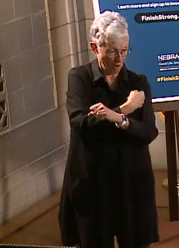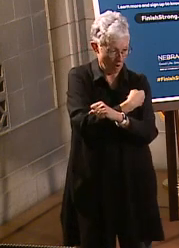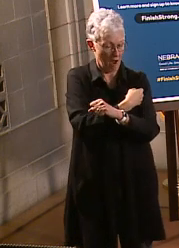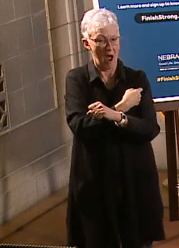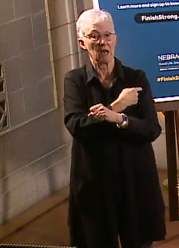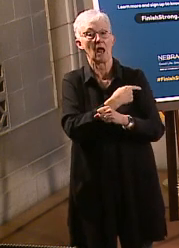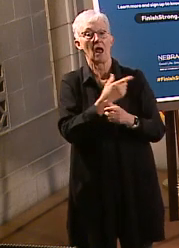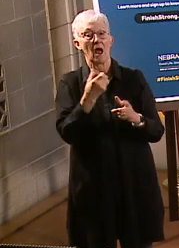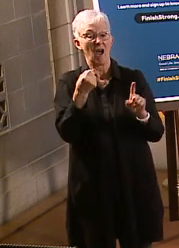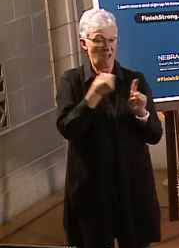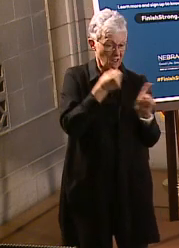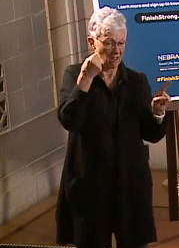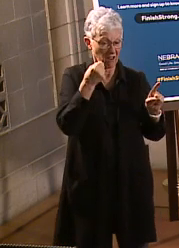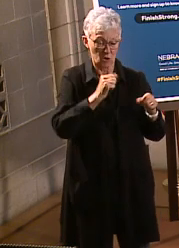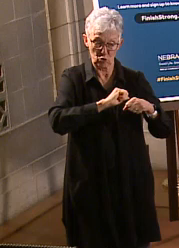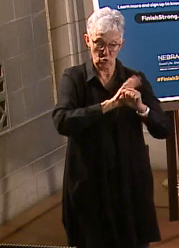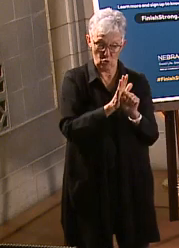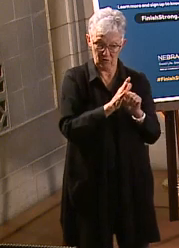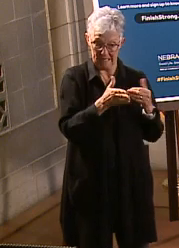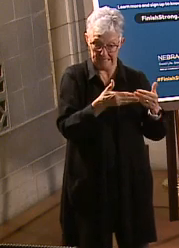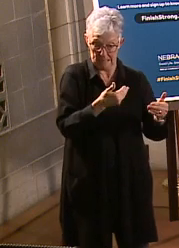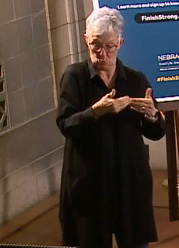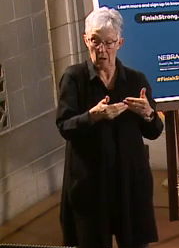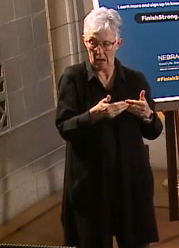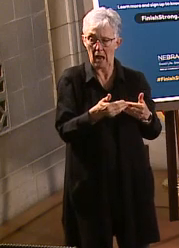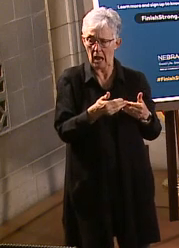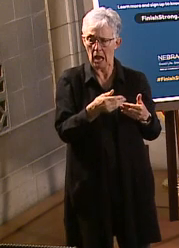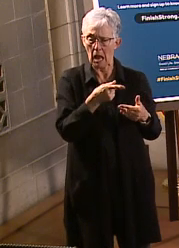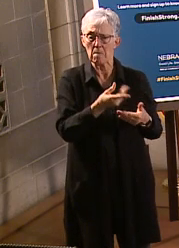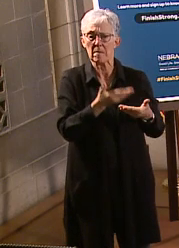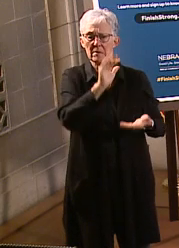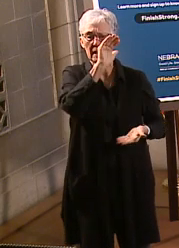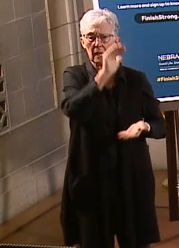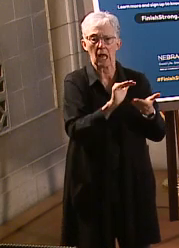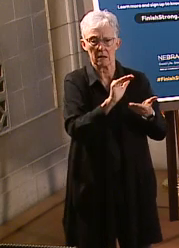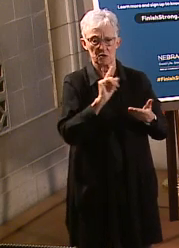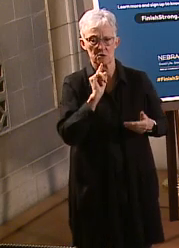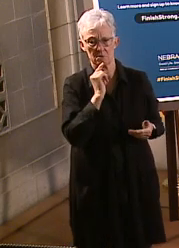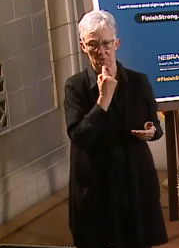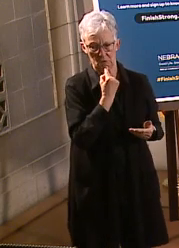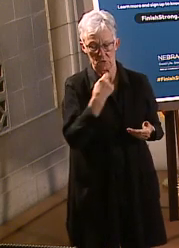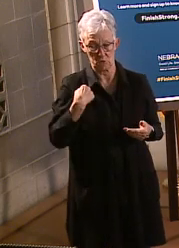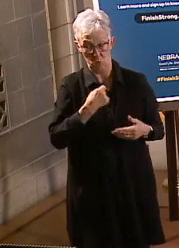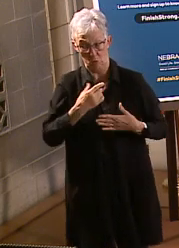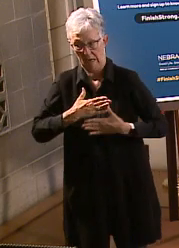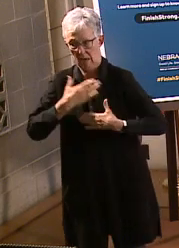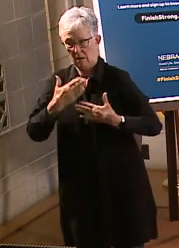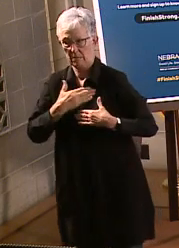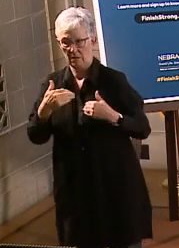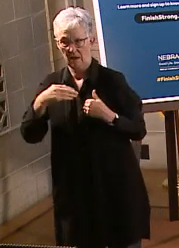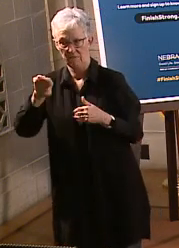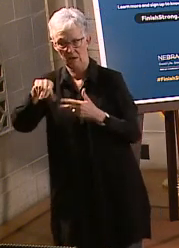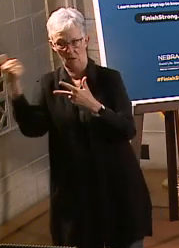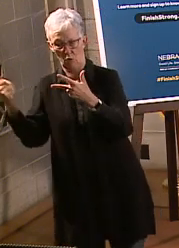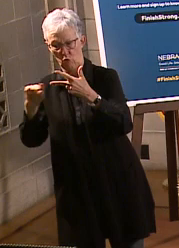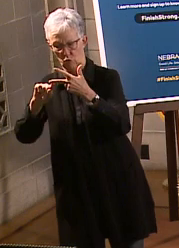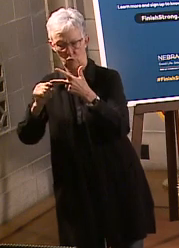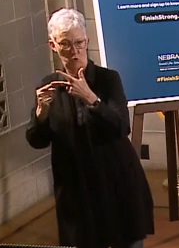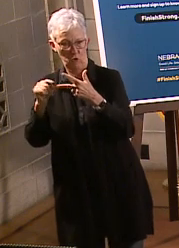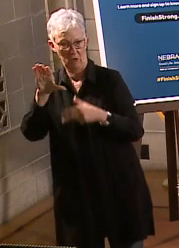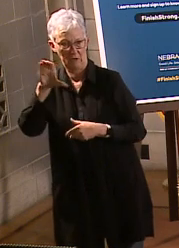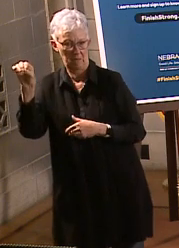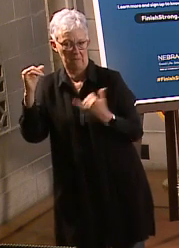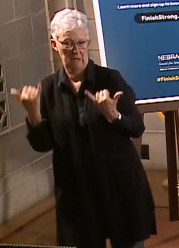to death. So very excited to have another vaccine from Johnson & Johnson. We're being told that